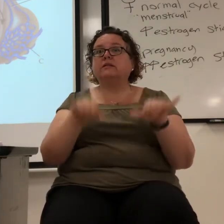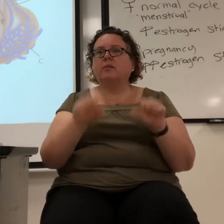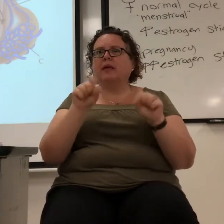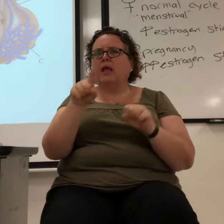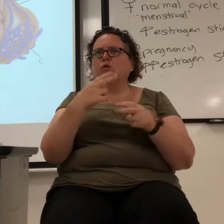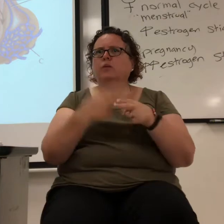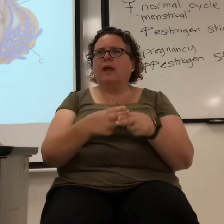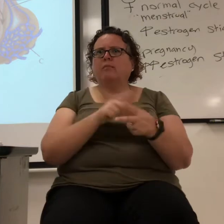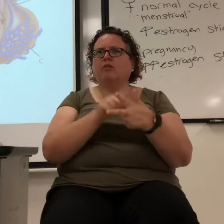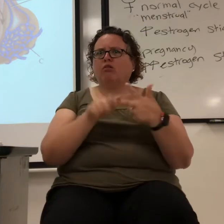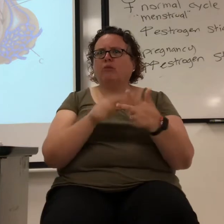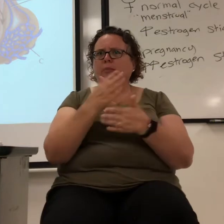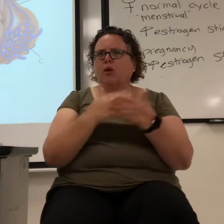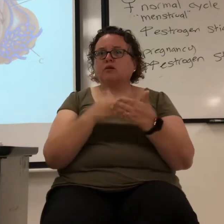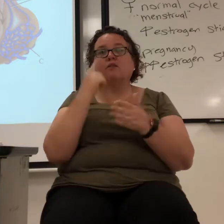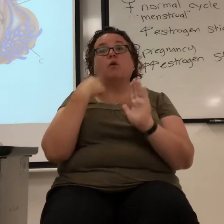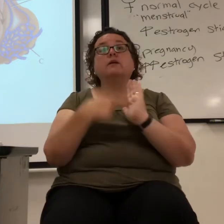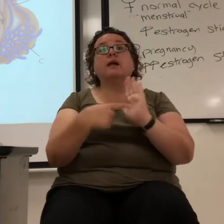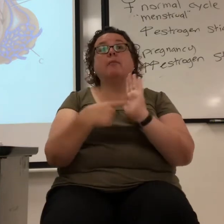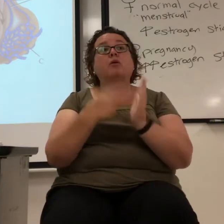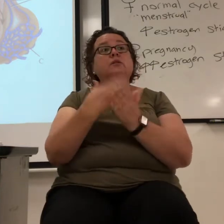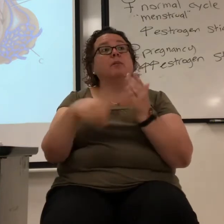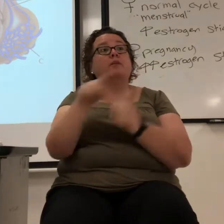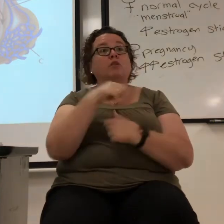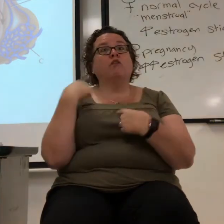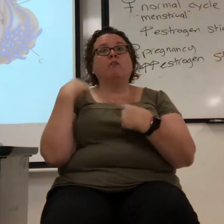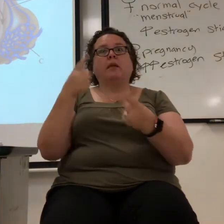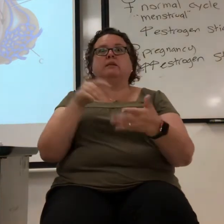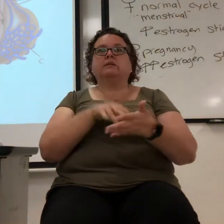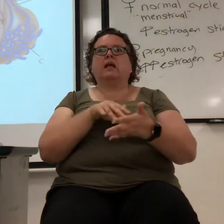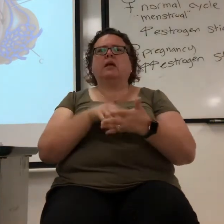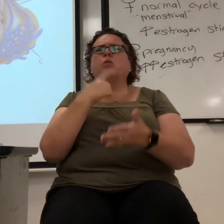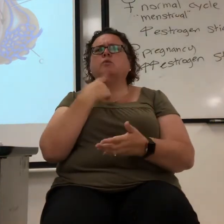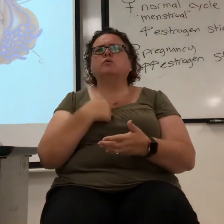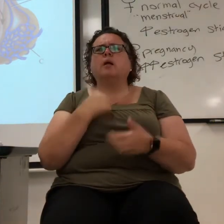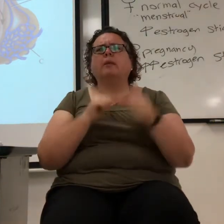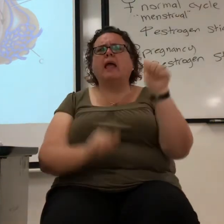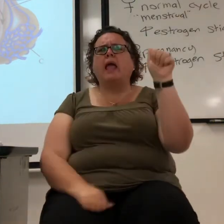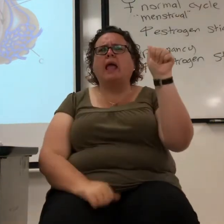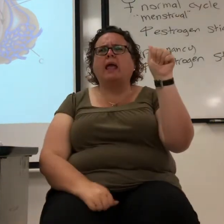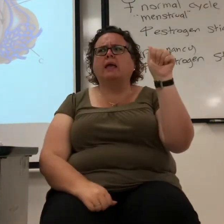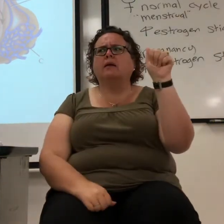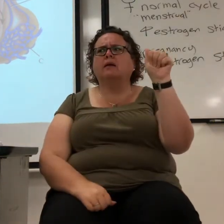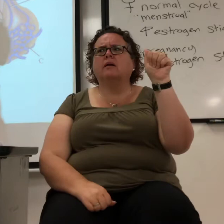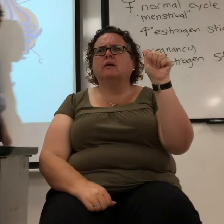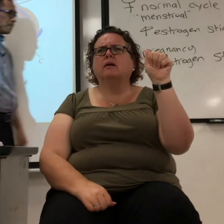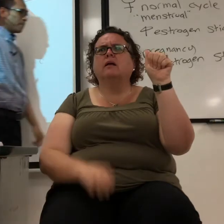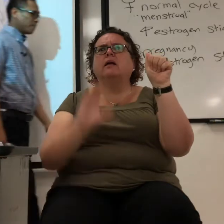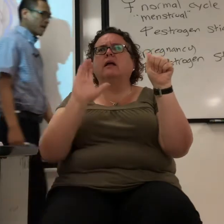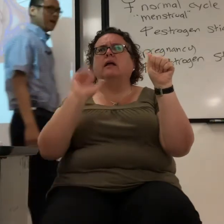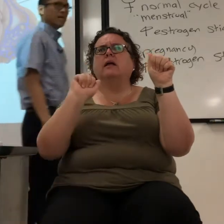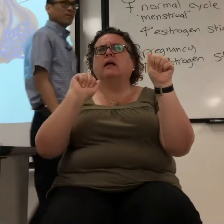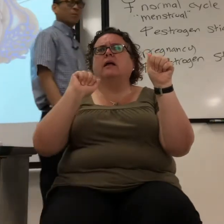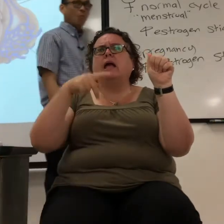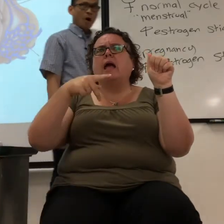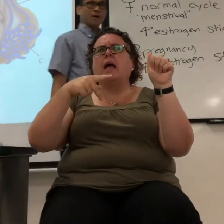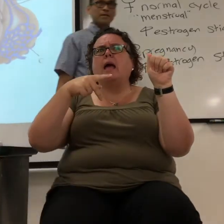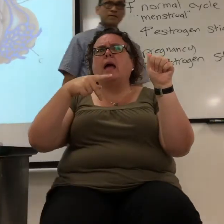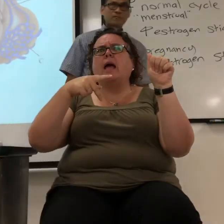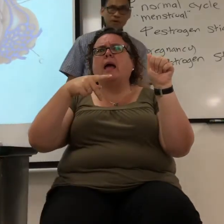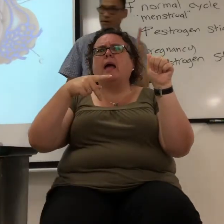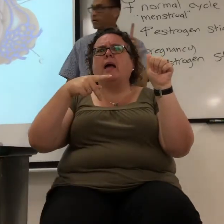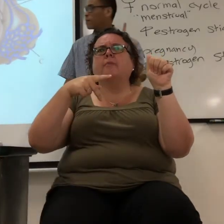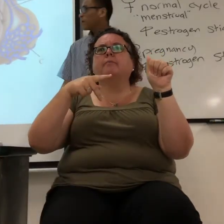parts? For example, some of you have been studying, and what would you say for A? Cap and